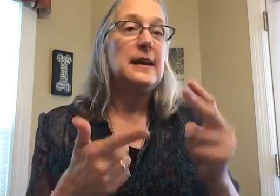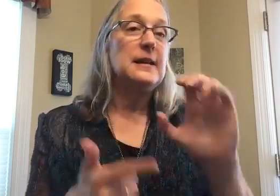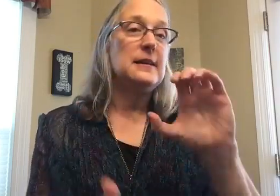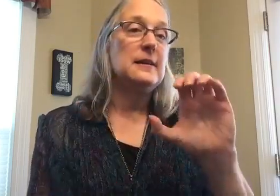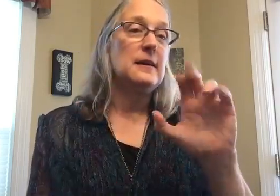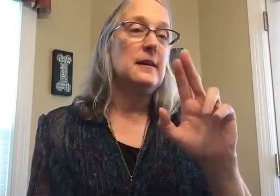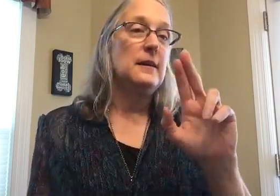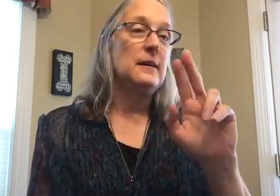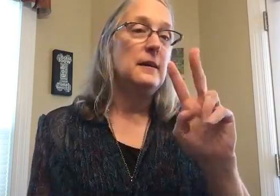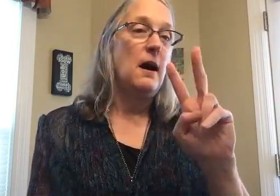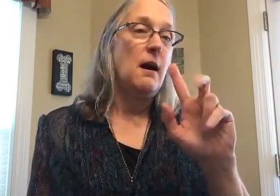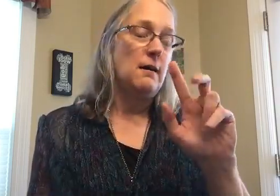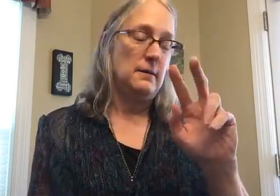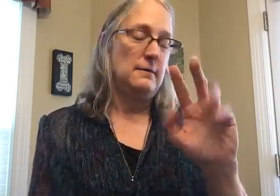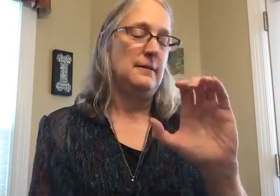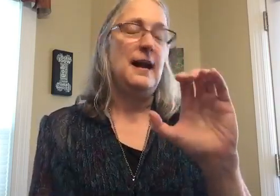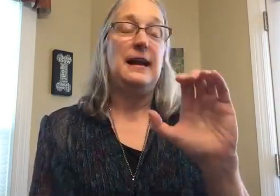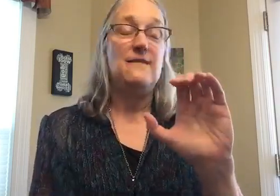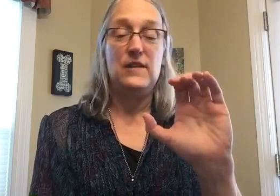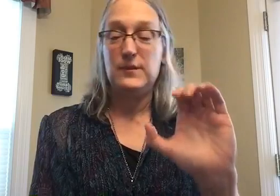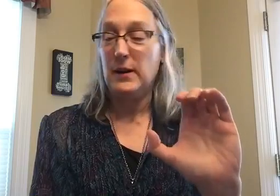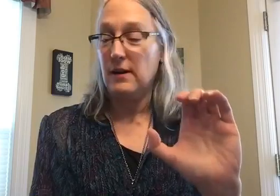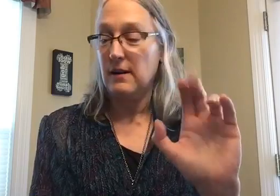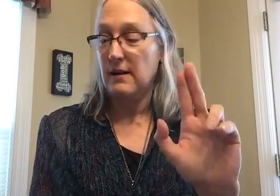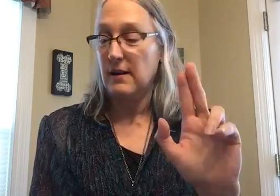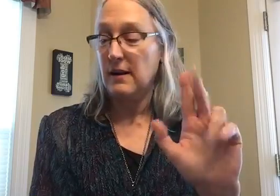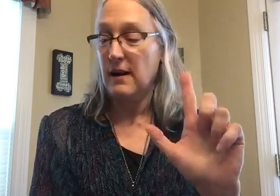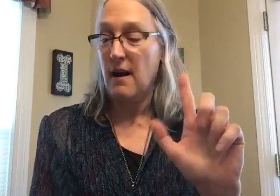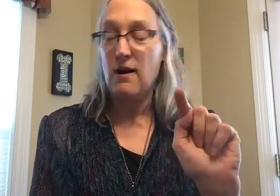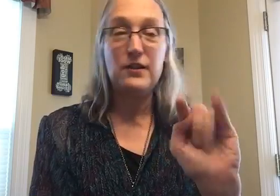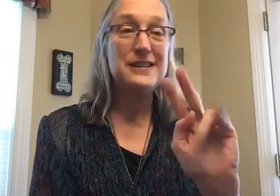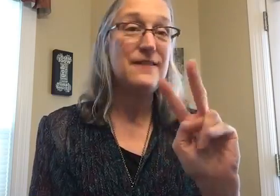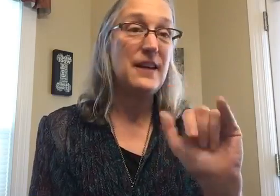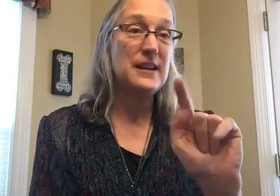Second, I can't figure spell. Cultivate,